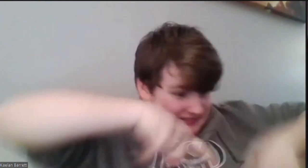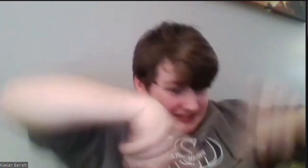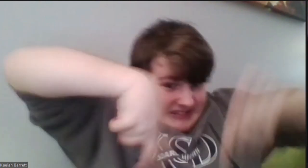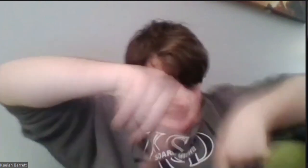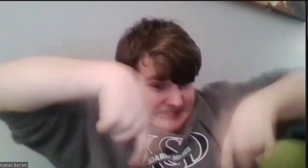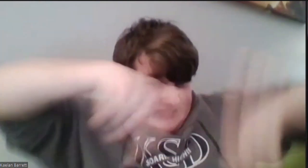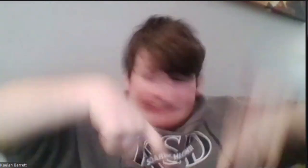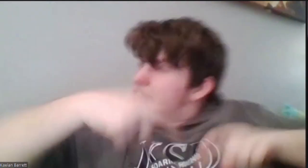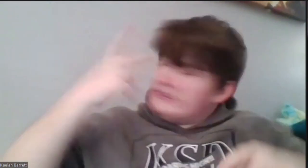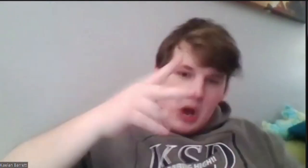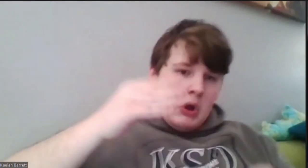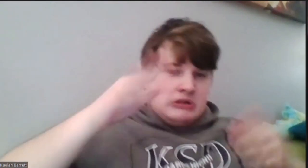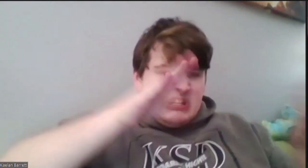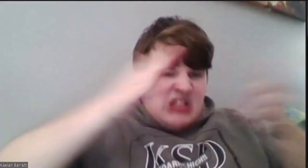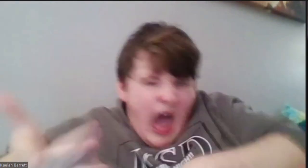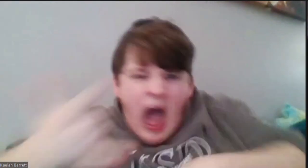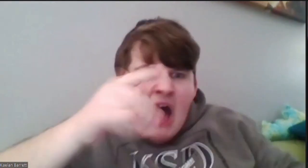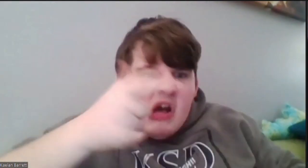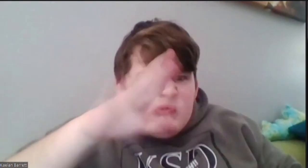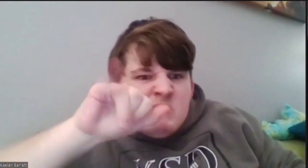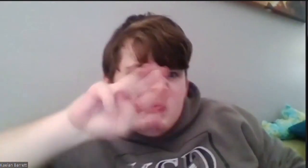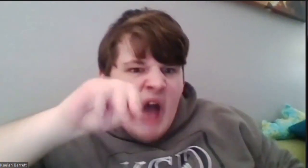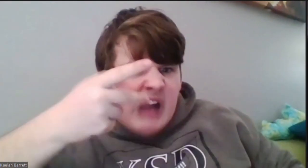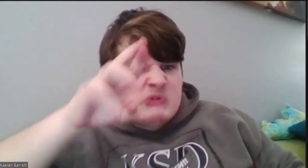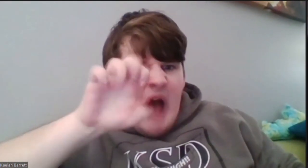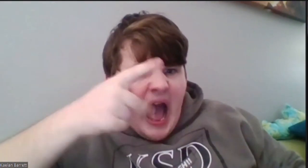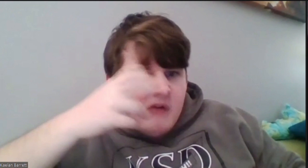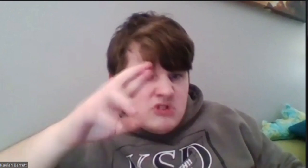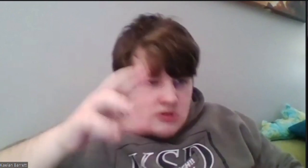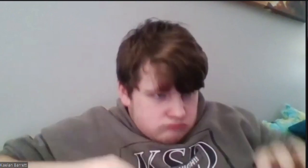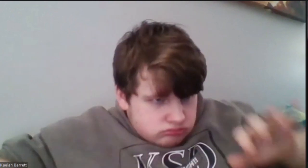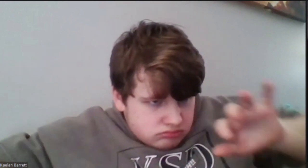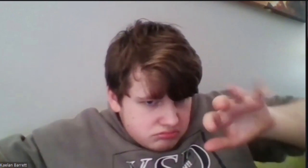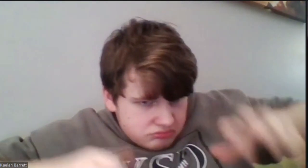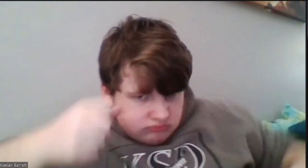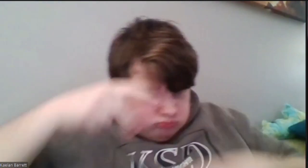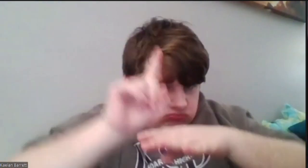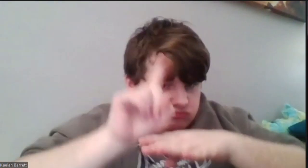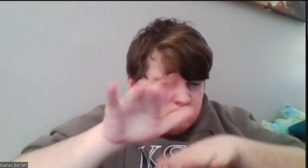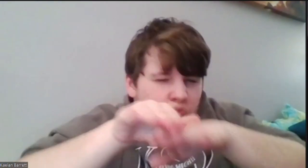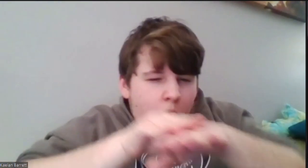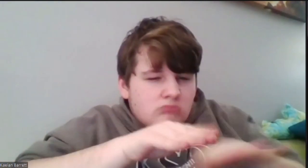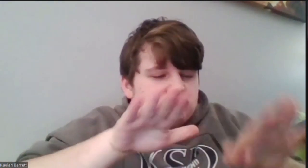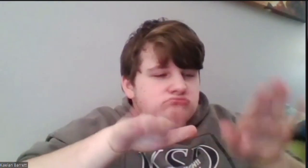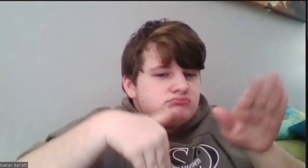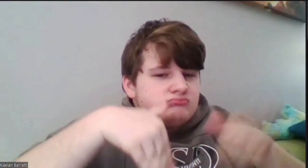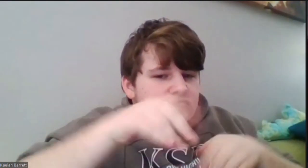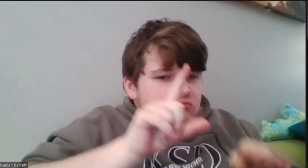as fast as he can to get away from this ghost that is coming. The ghost looked like the Grim Reaper. Looked like death is